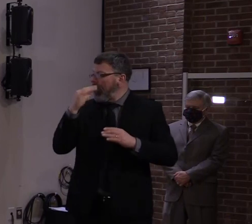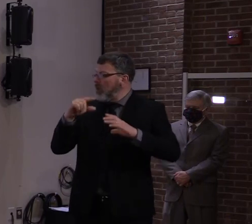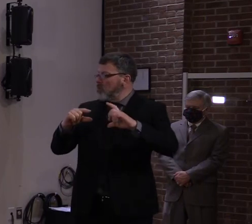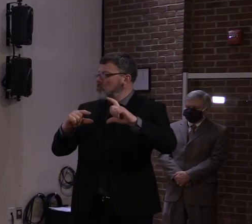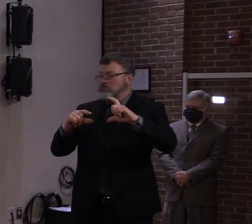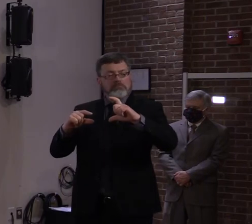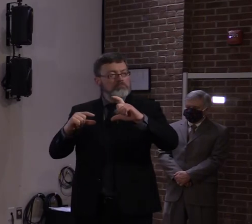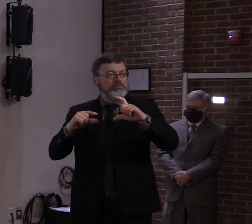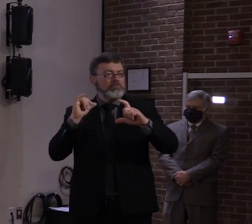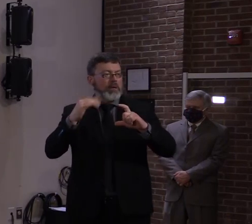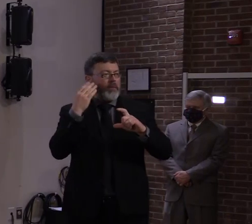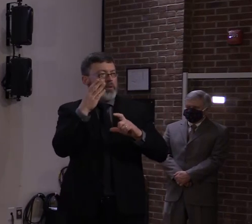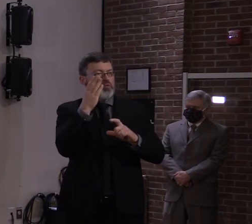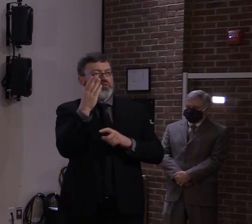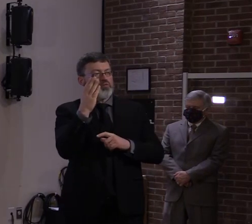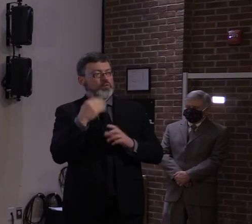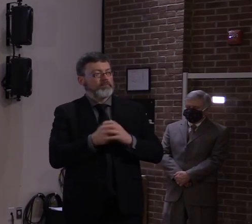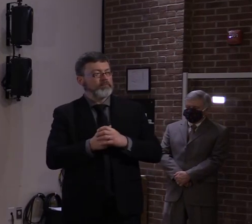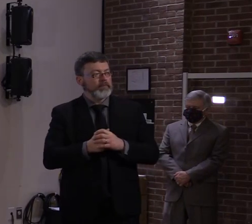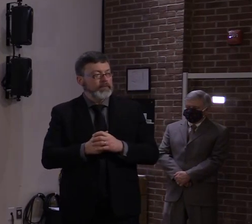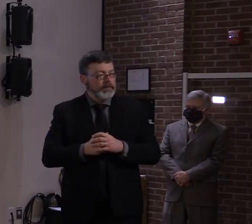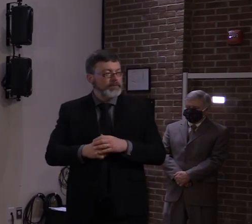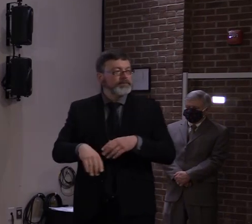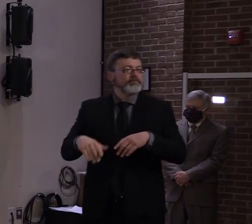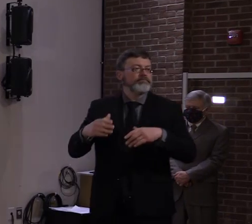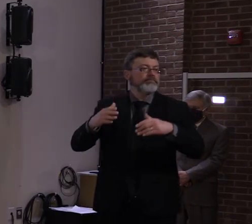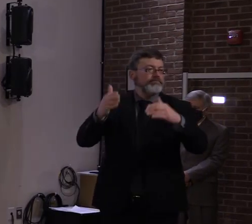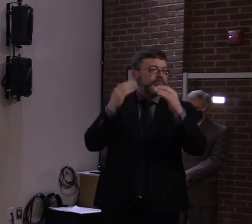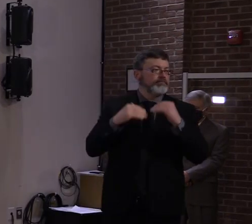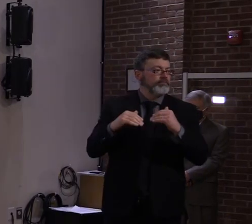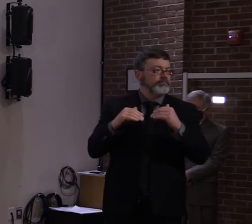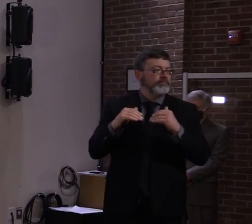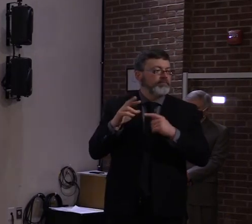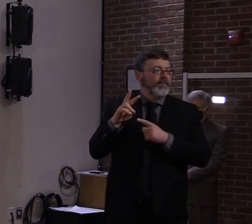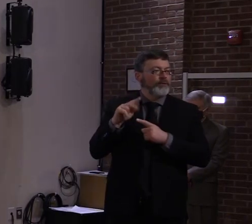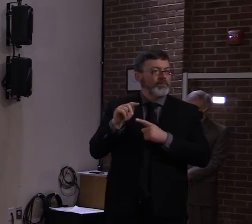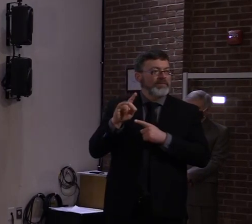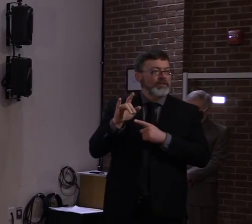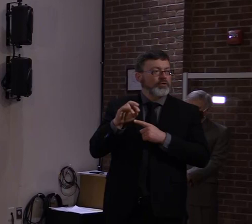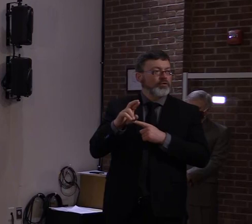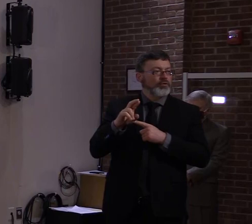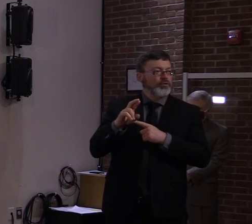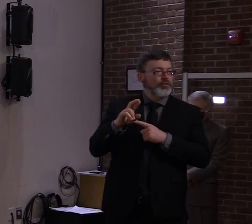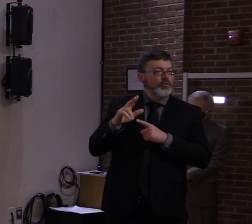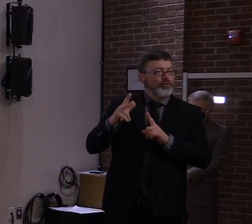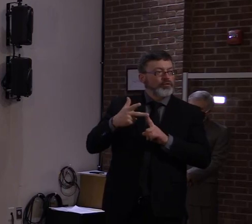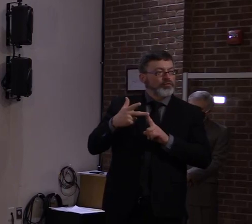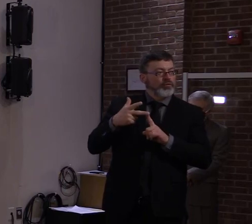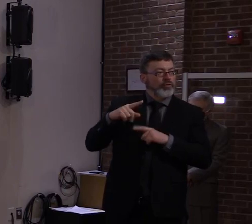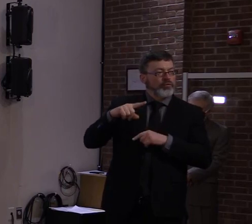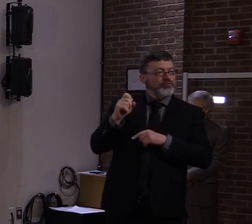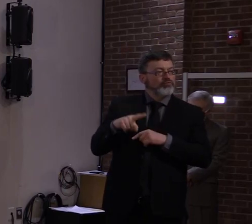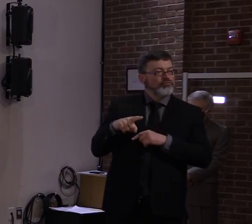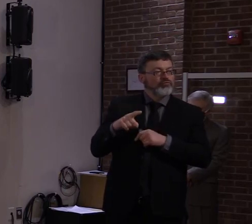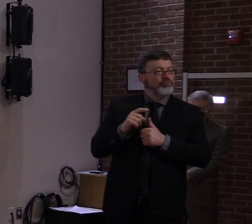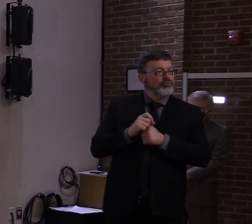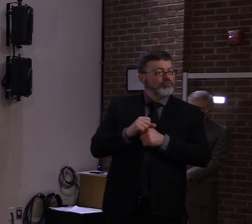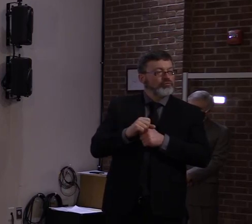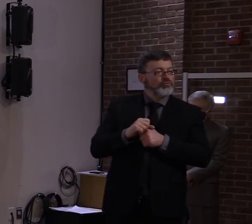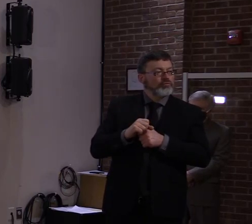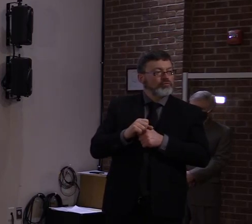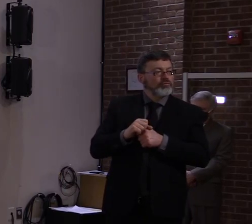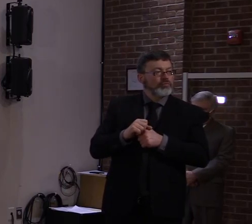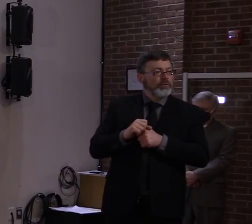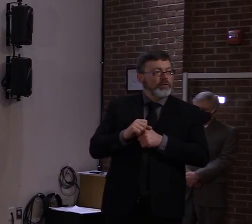Okay, and when it comes to the, you know, the age group of like 50 to 65, maybe even 40